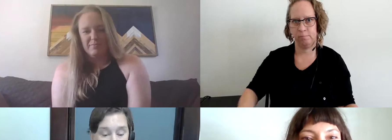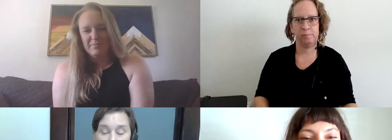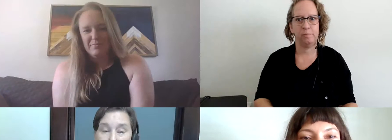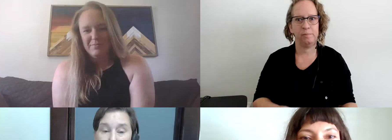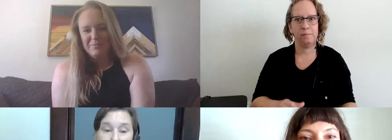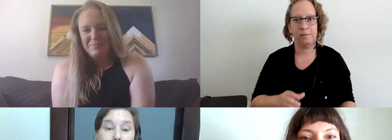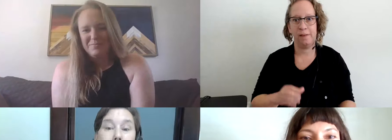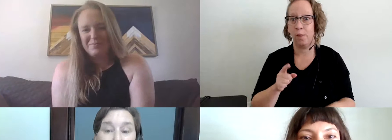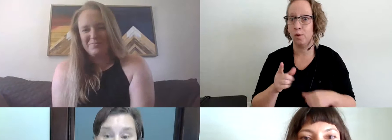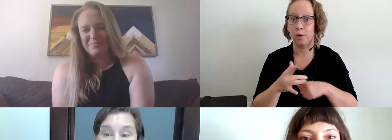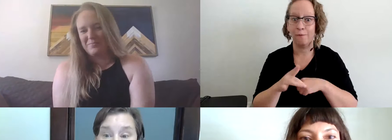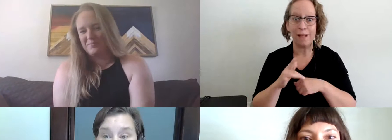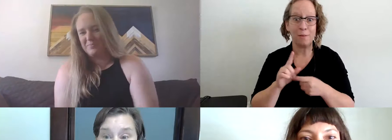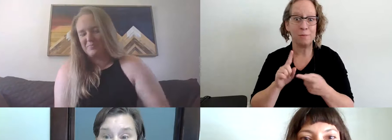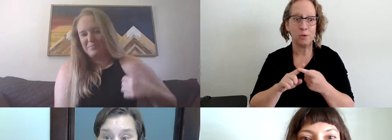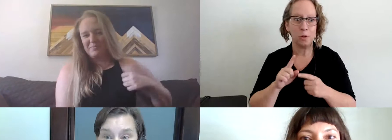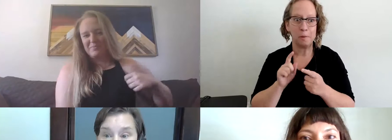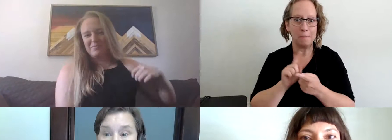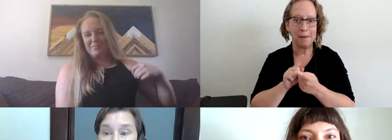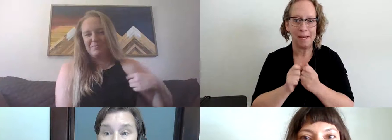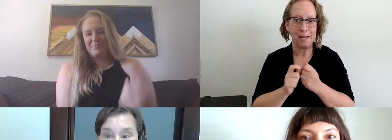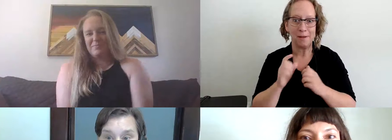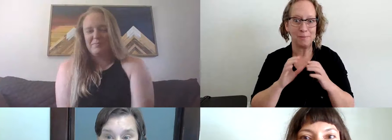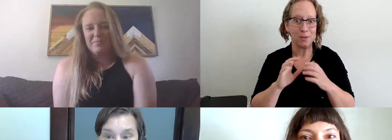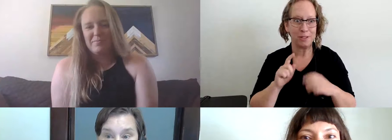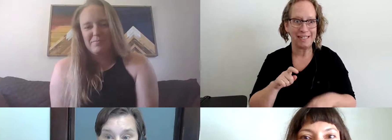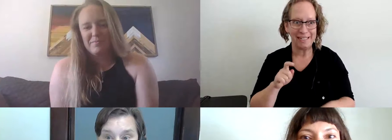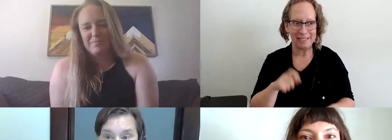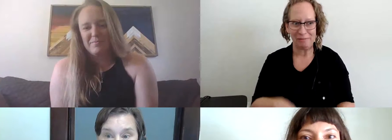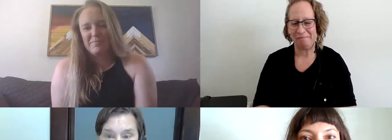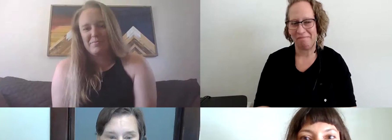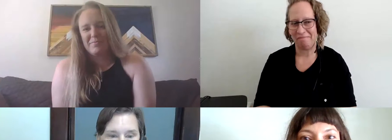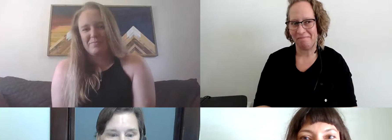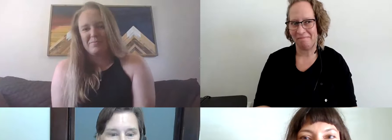those are available to meet anybody's communications needs.